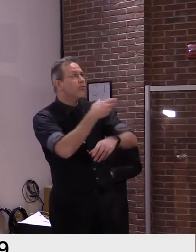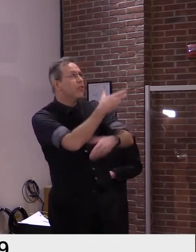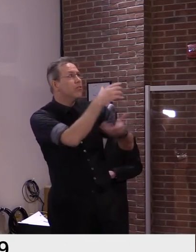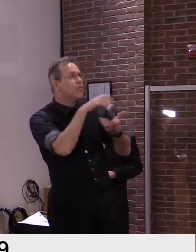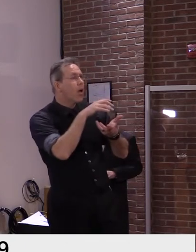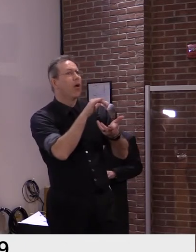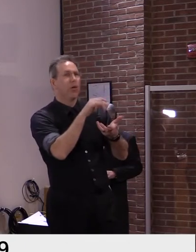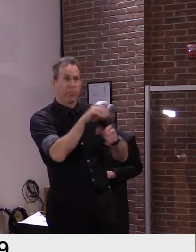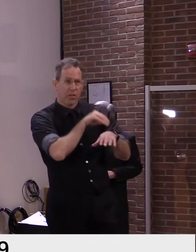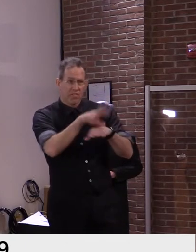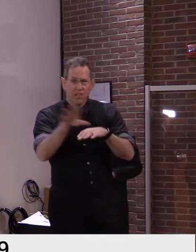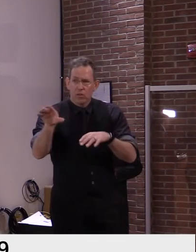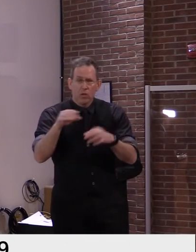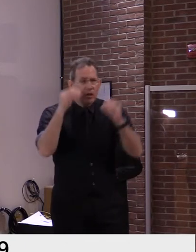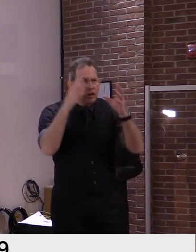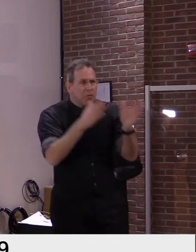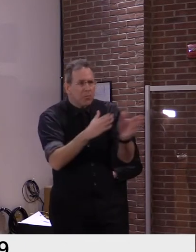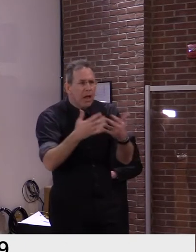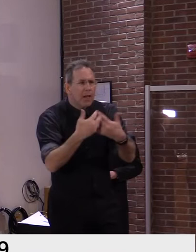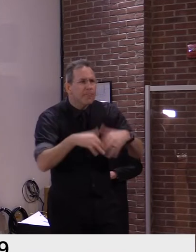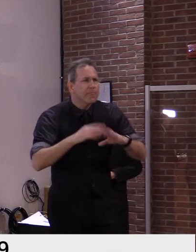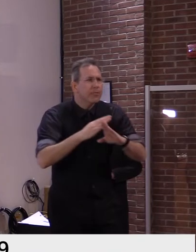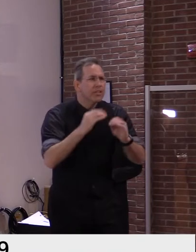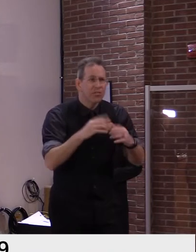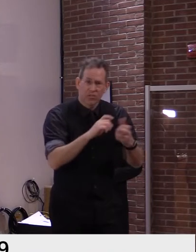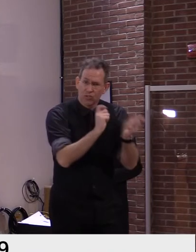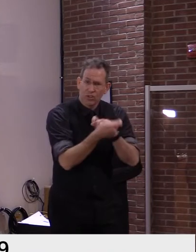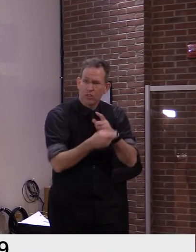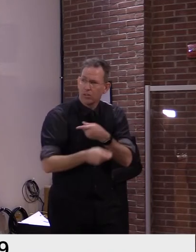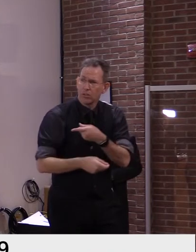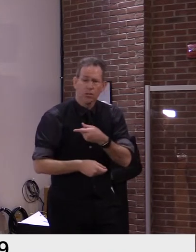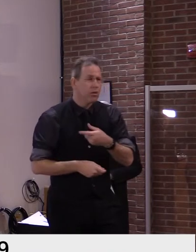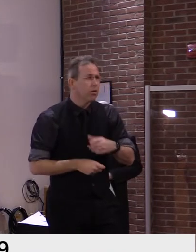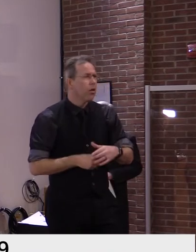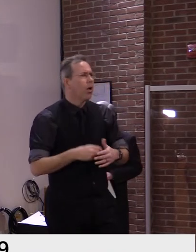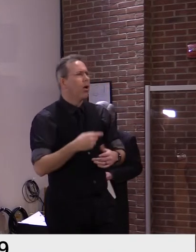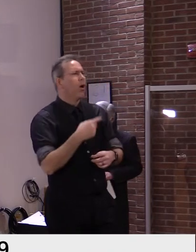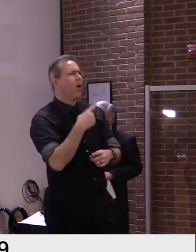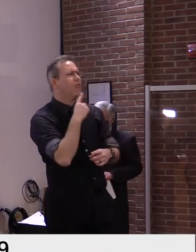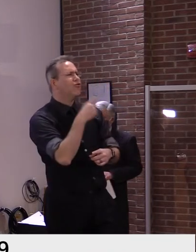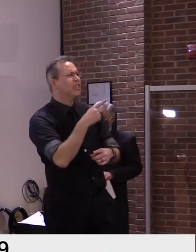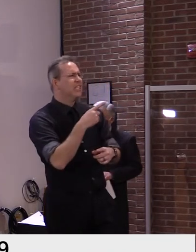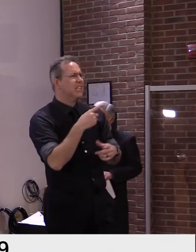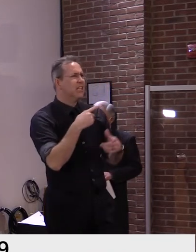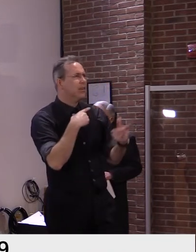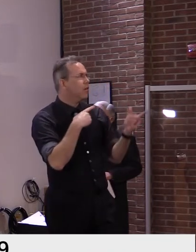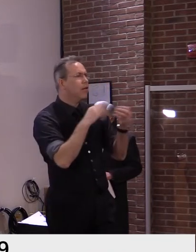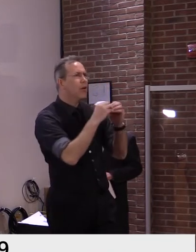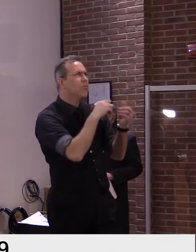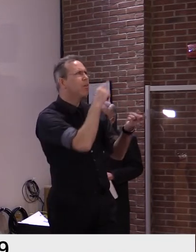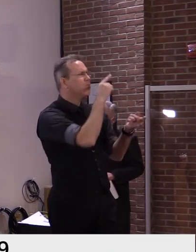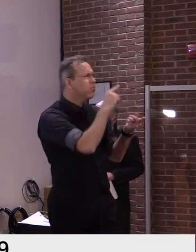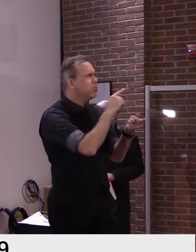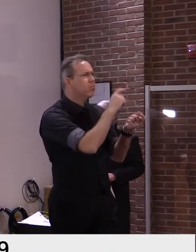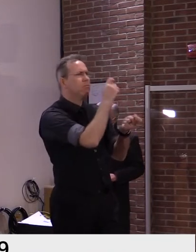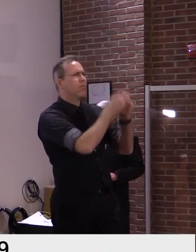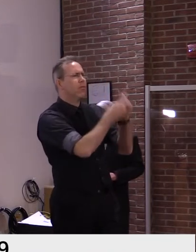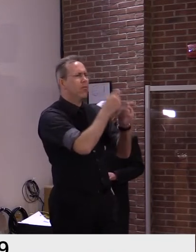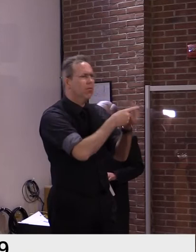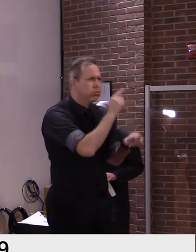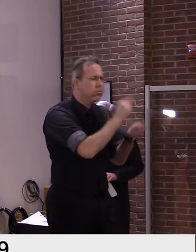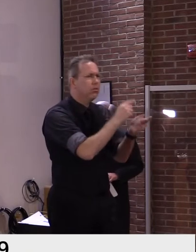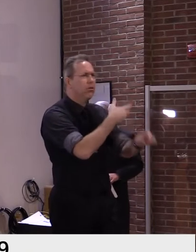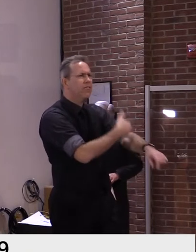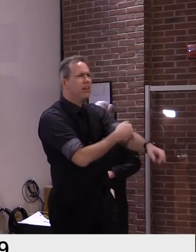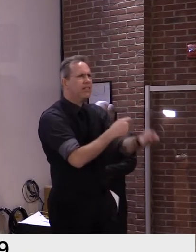this. Obviously, I just found out about this about 20 minutes ago, so Secretary Smith and Commissioner Levine had no